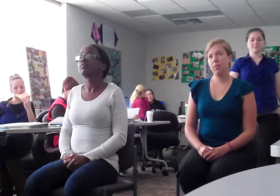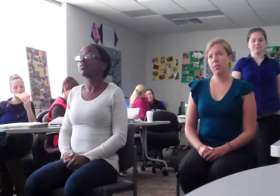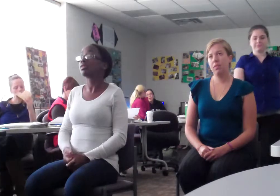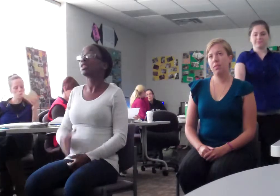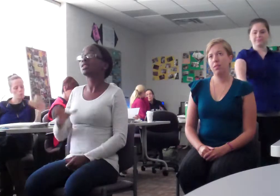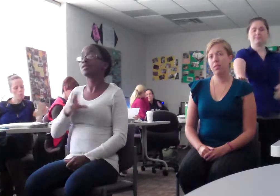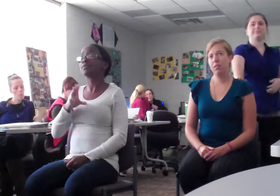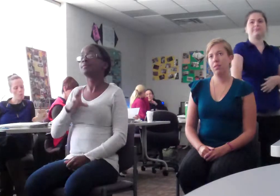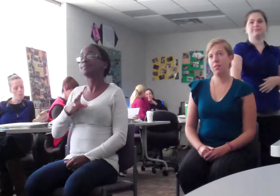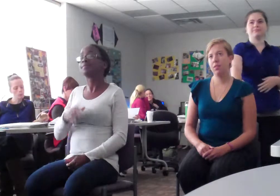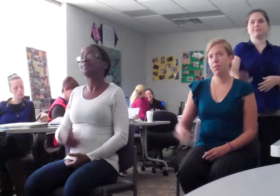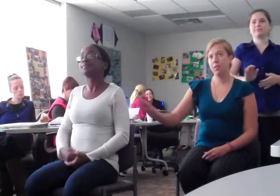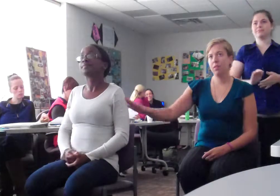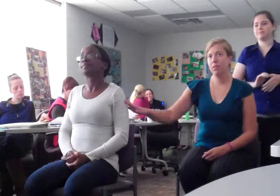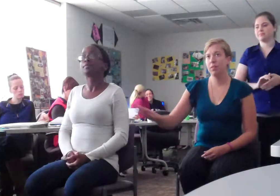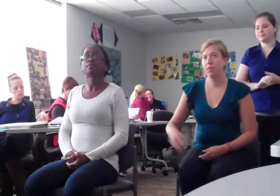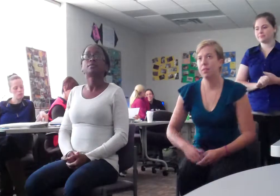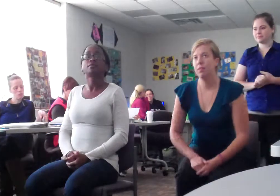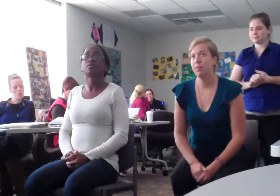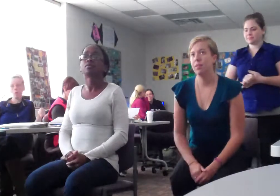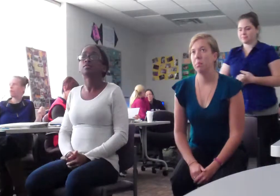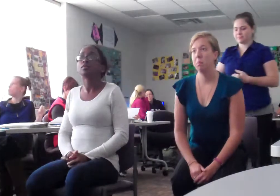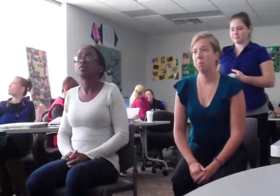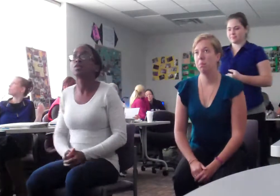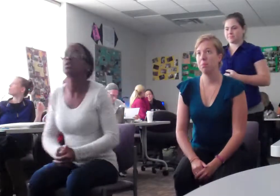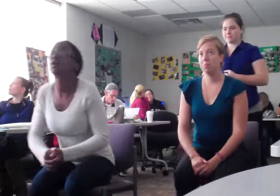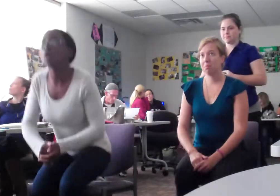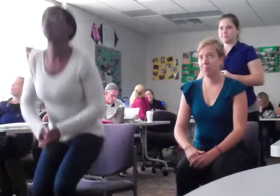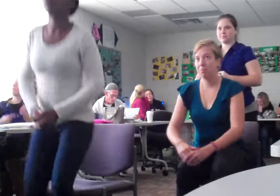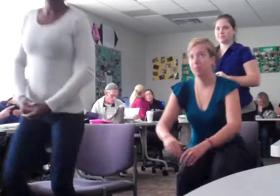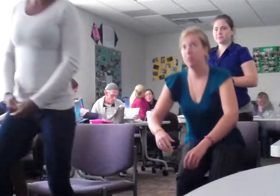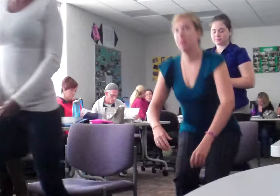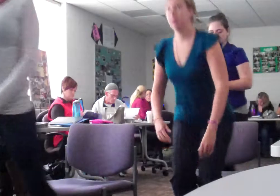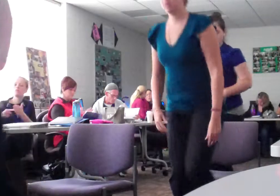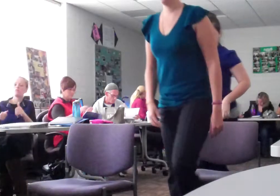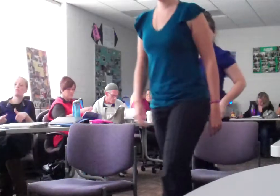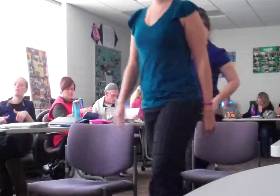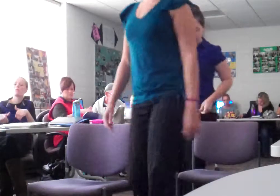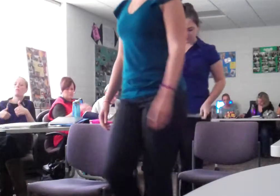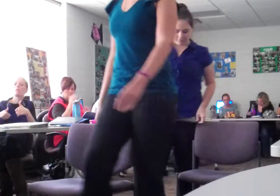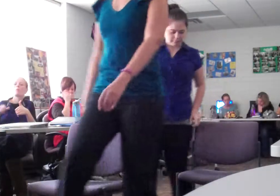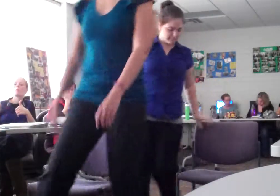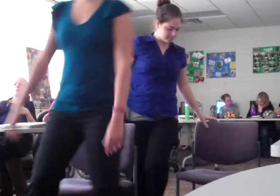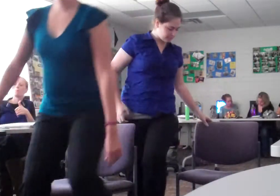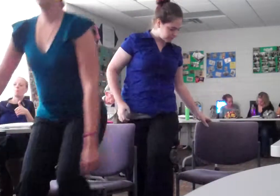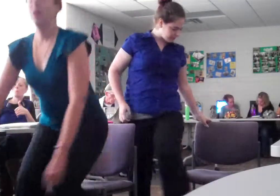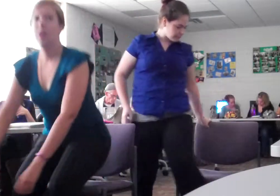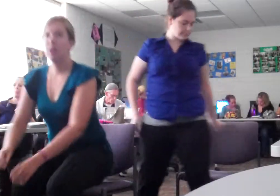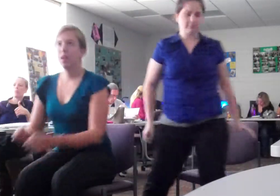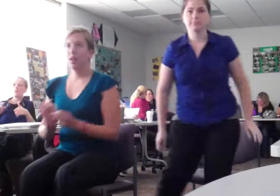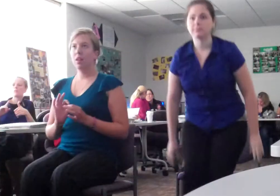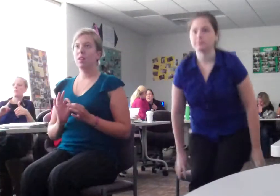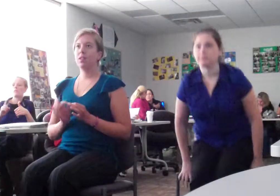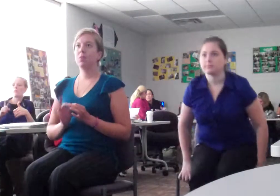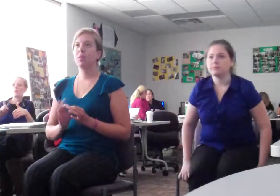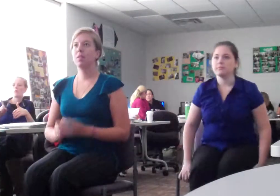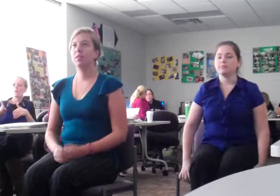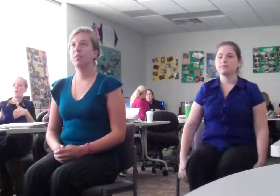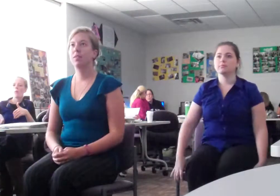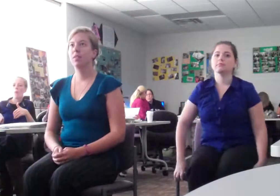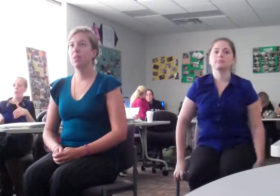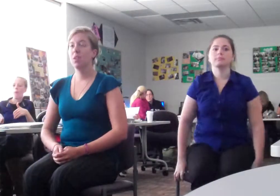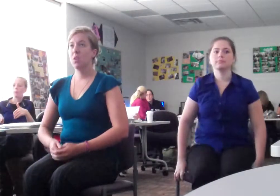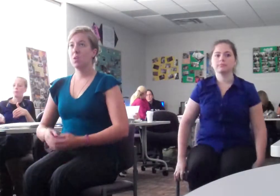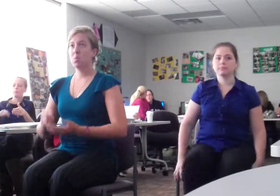Fine. When we're talking about life insurance, Steve, we really have to talk about